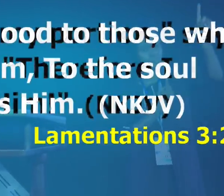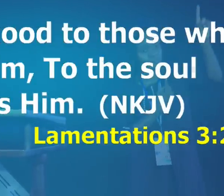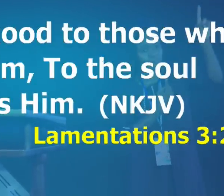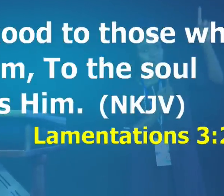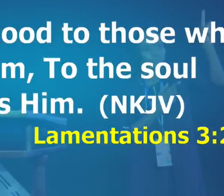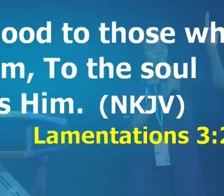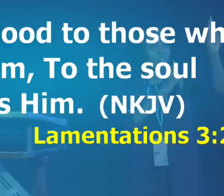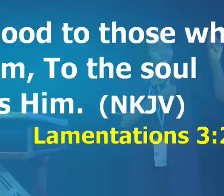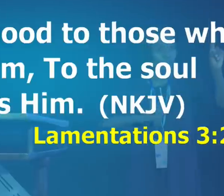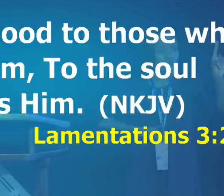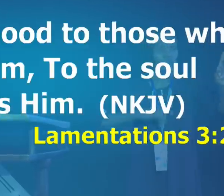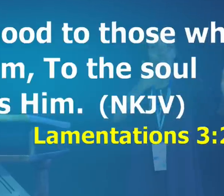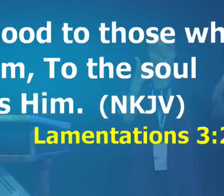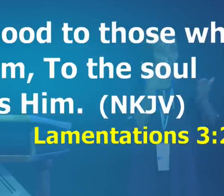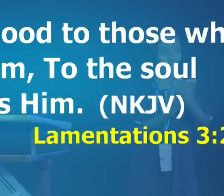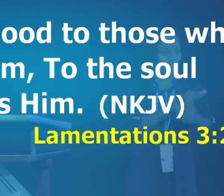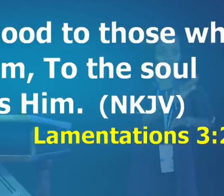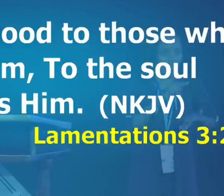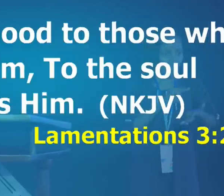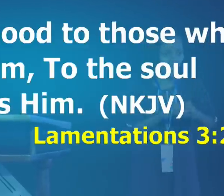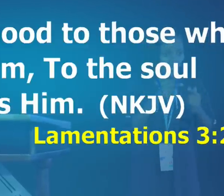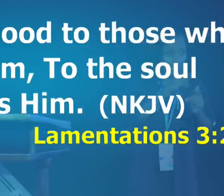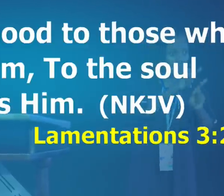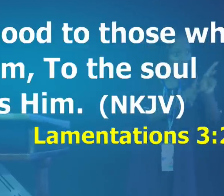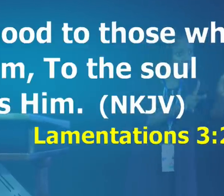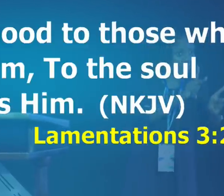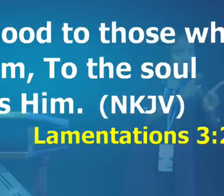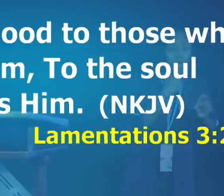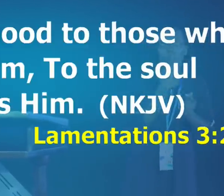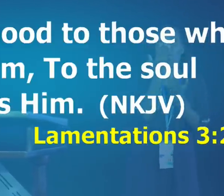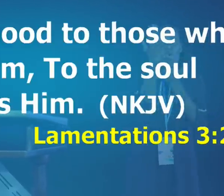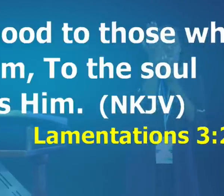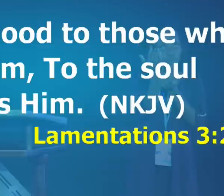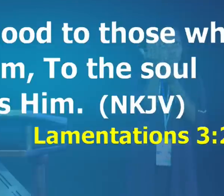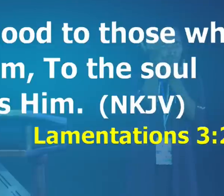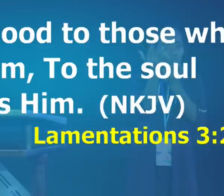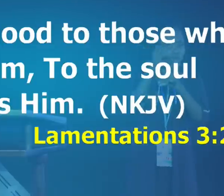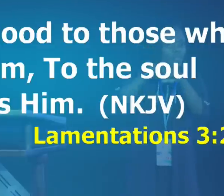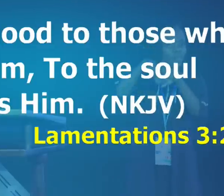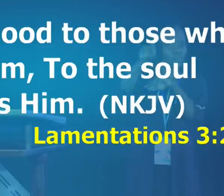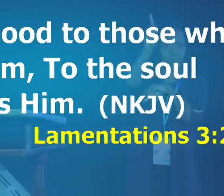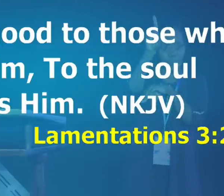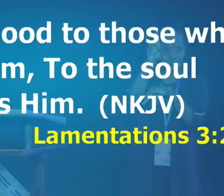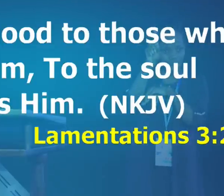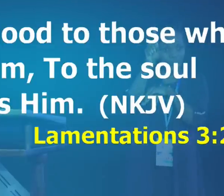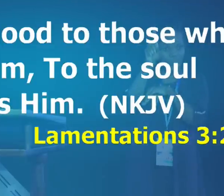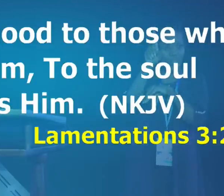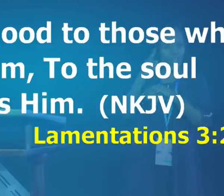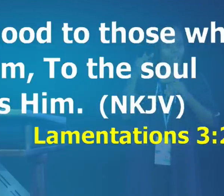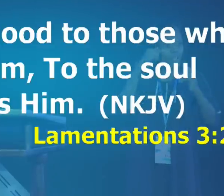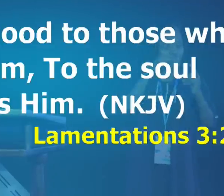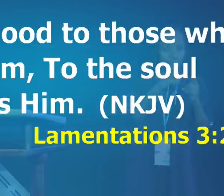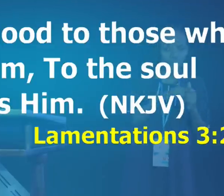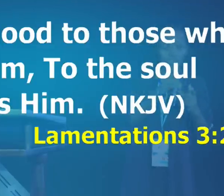The Lord is good to those who wait for him, to the